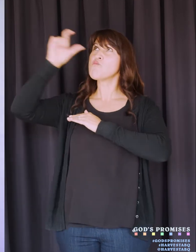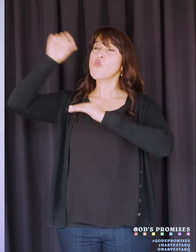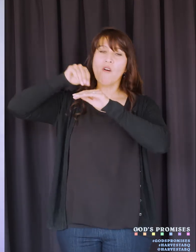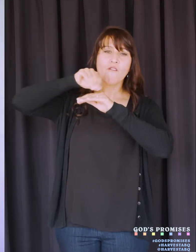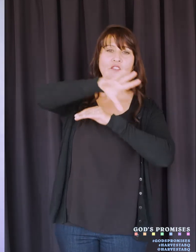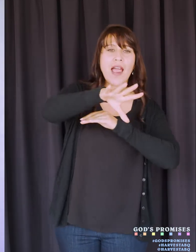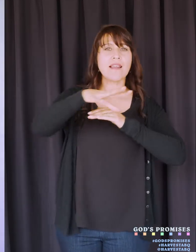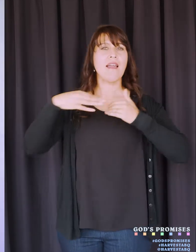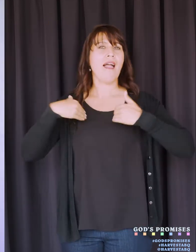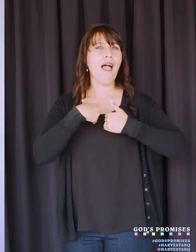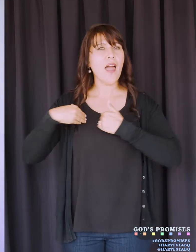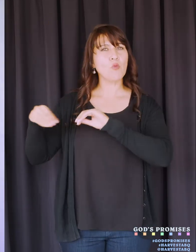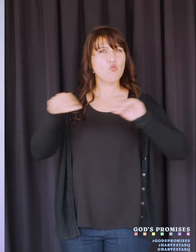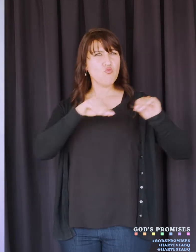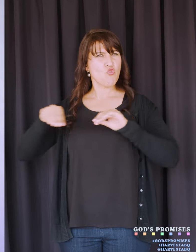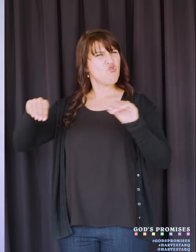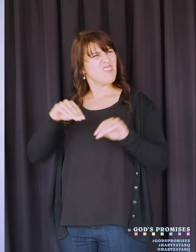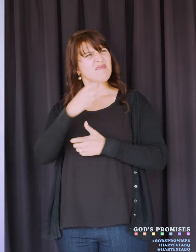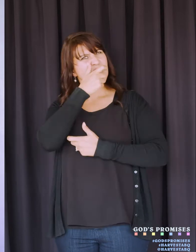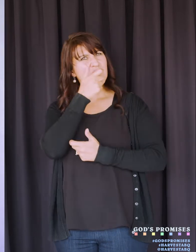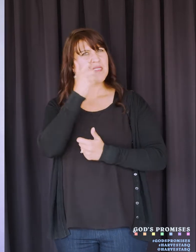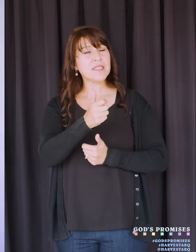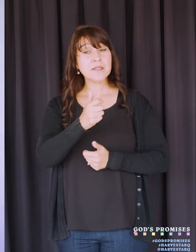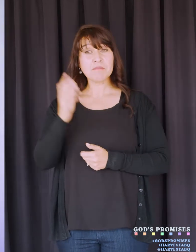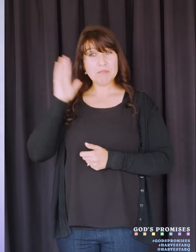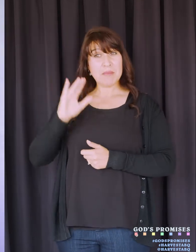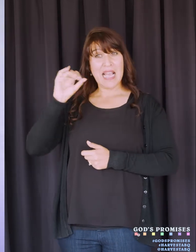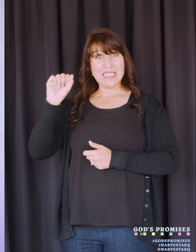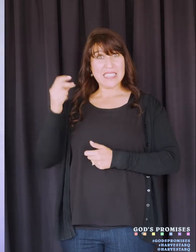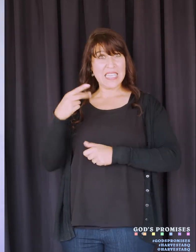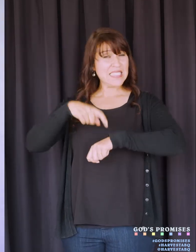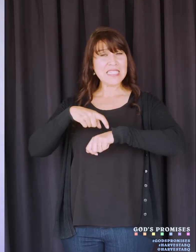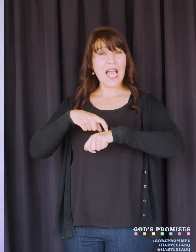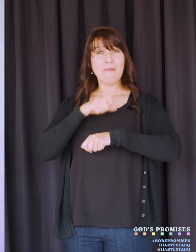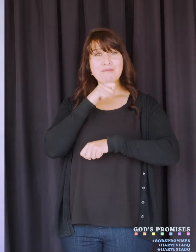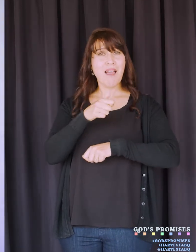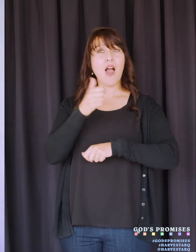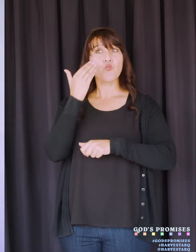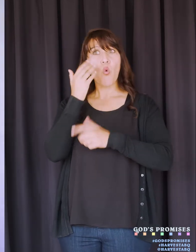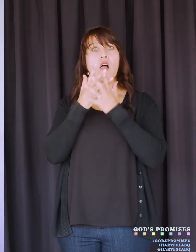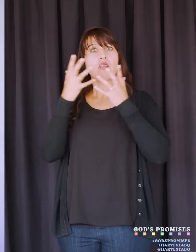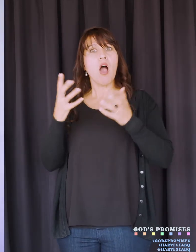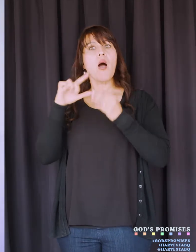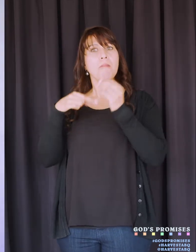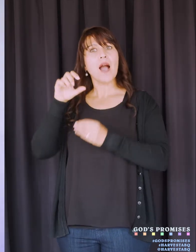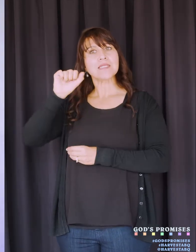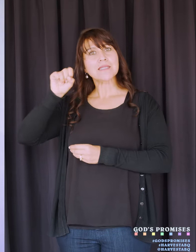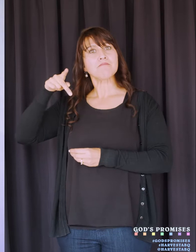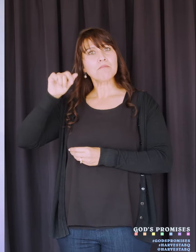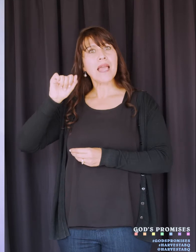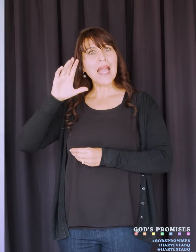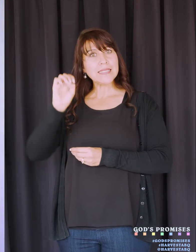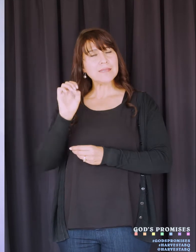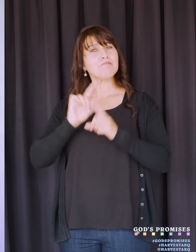think about this. Back in Isaiah's time, they didn't know all that we know about space, but they were